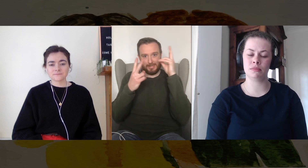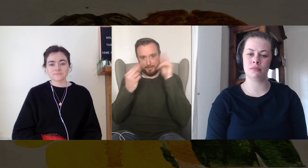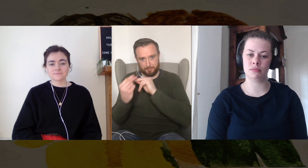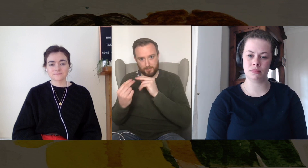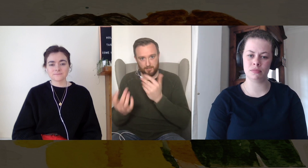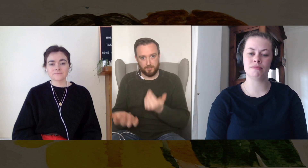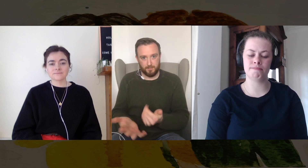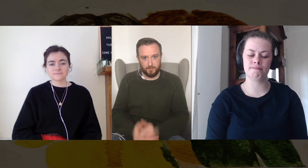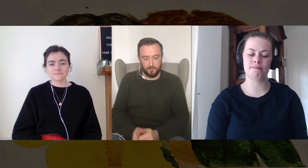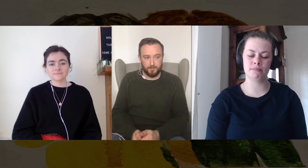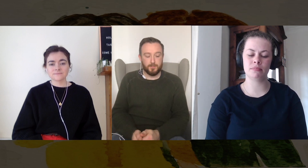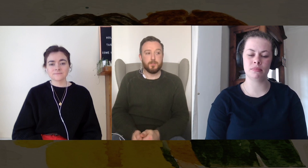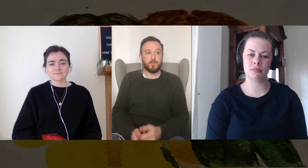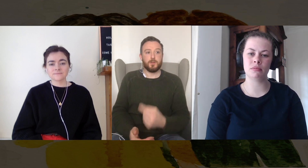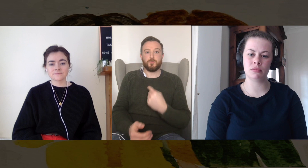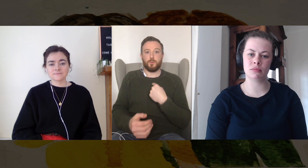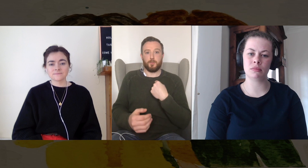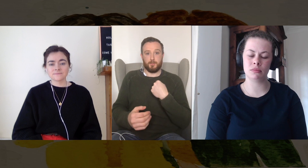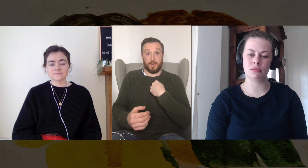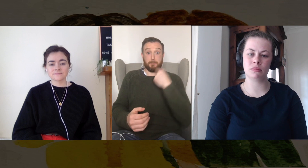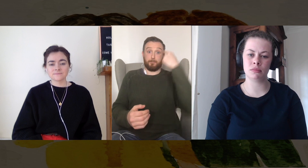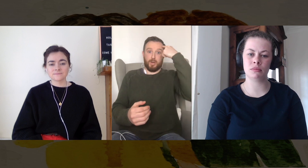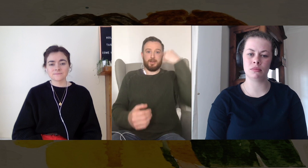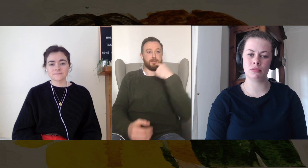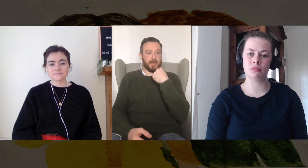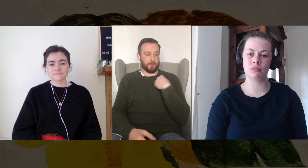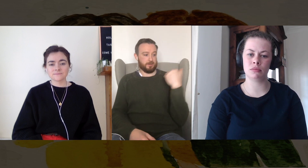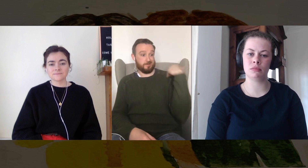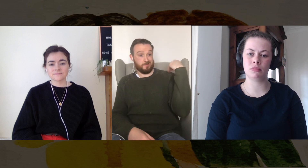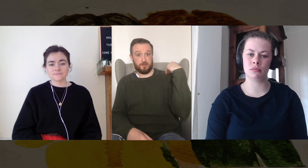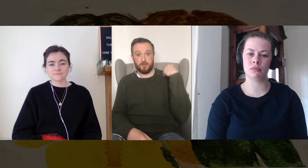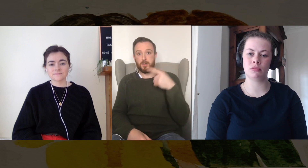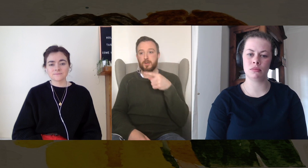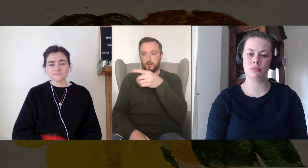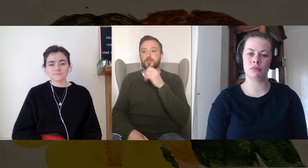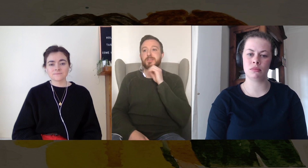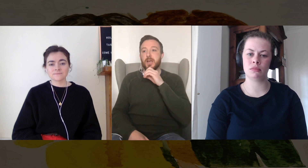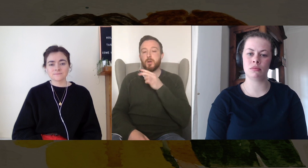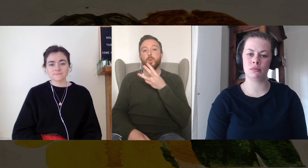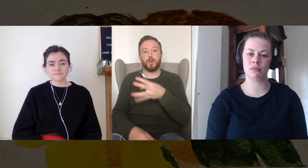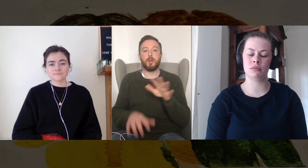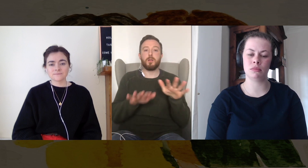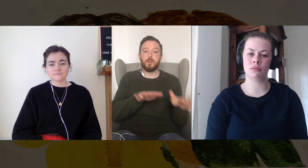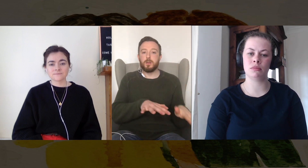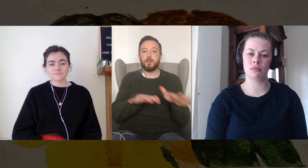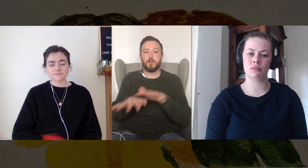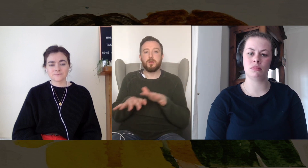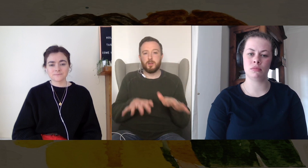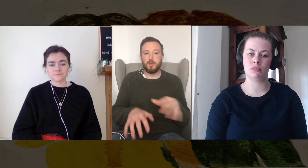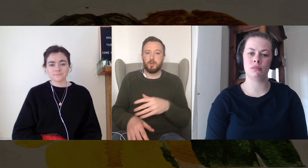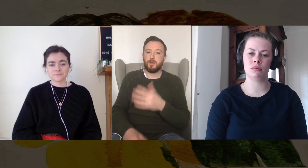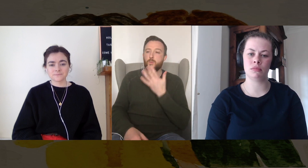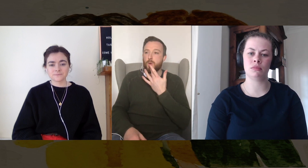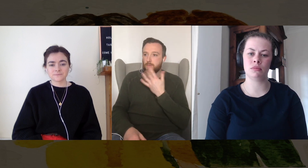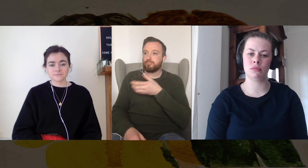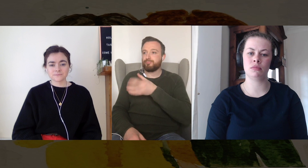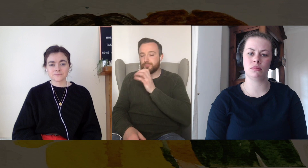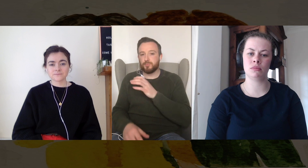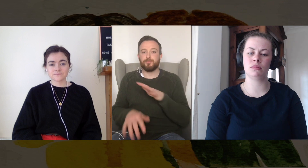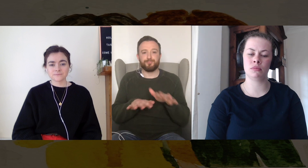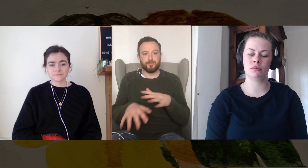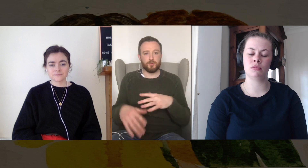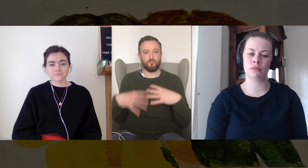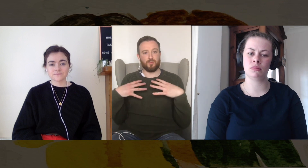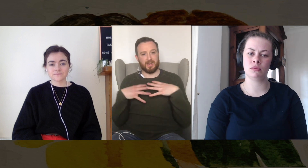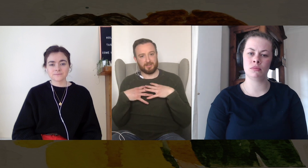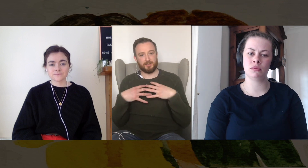tired. I've drank 1.5 litres of water already today. But I can feel it in my body telling me that your